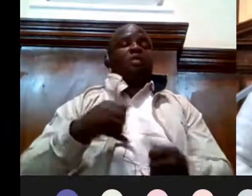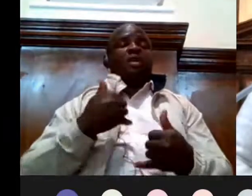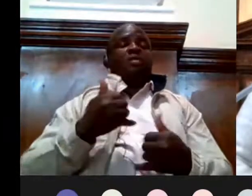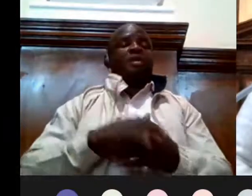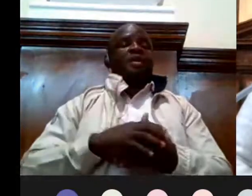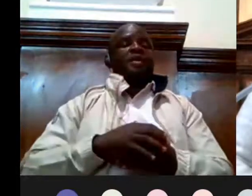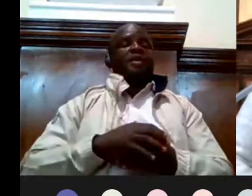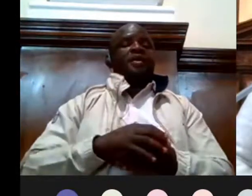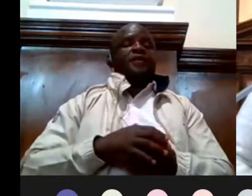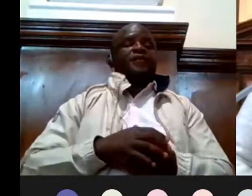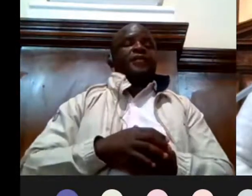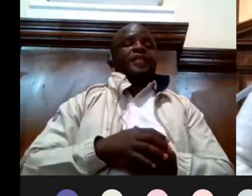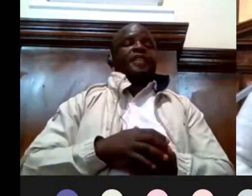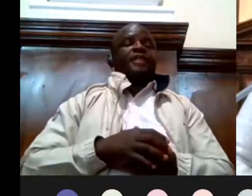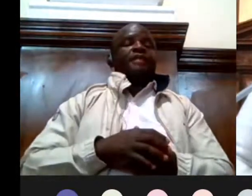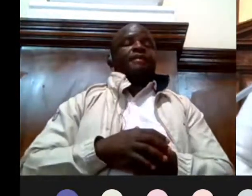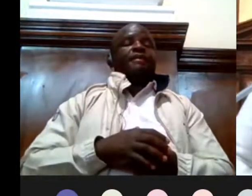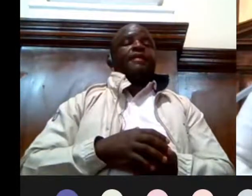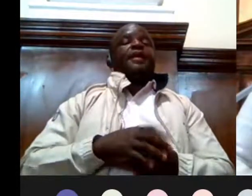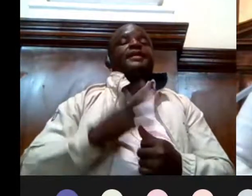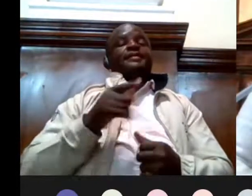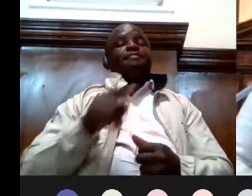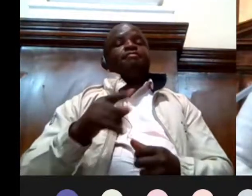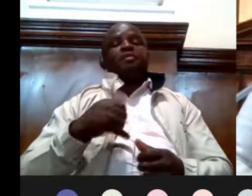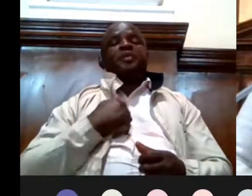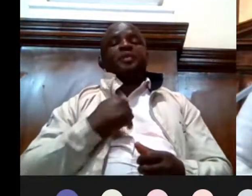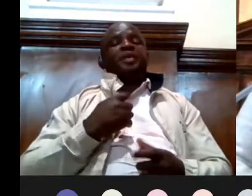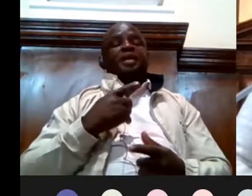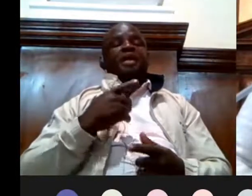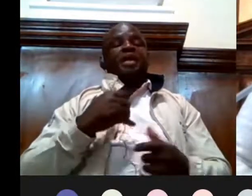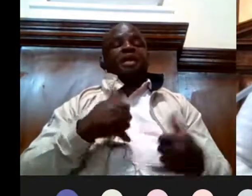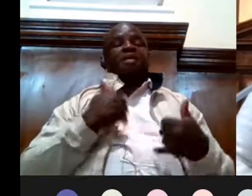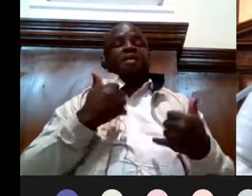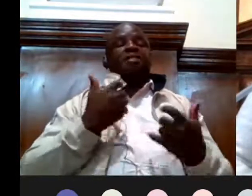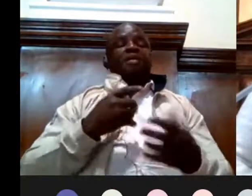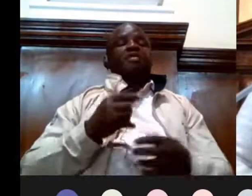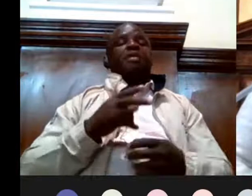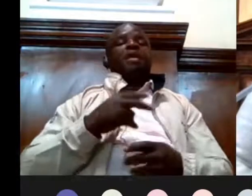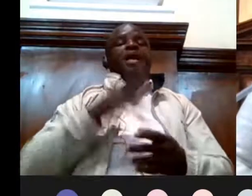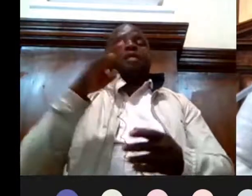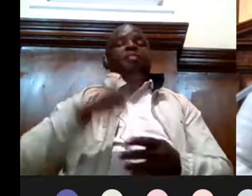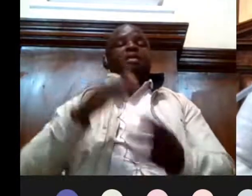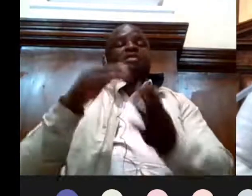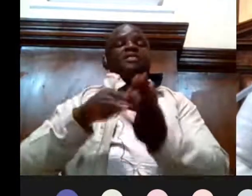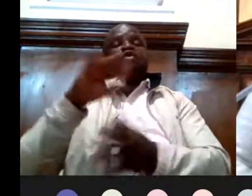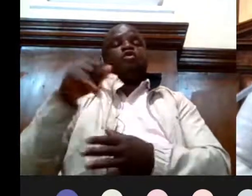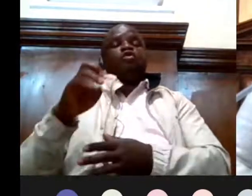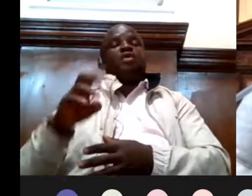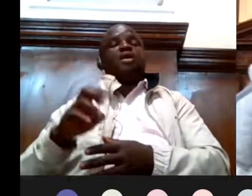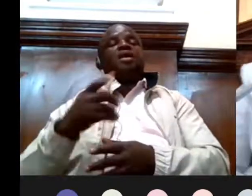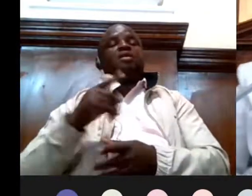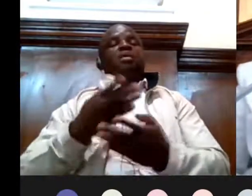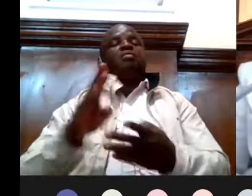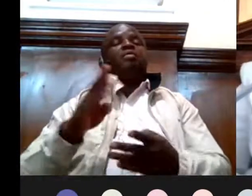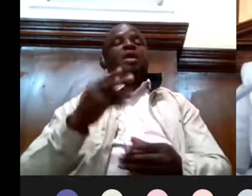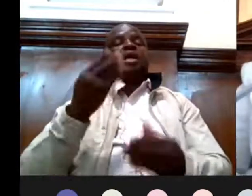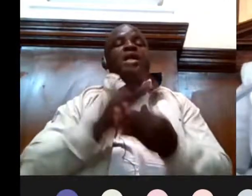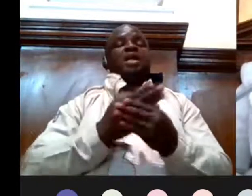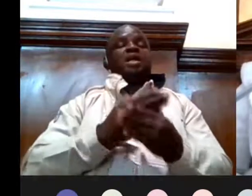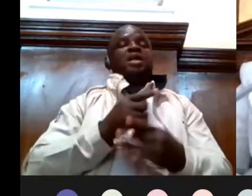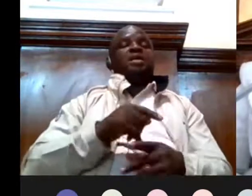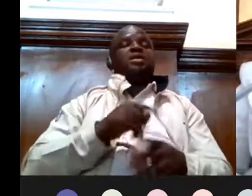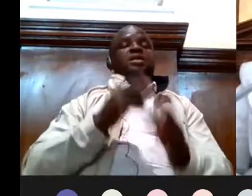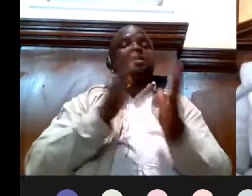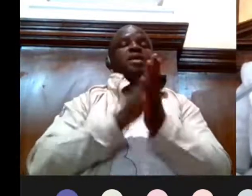was unmoved when he informed us about between the April and June 2021, uvulwe cases of rape